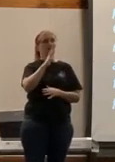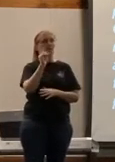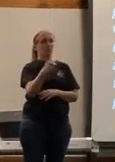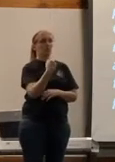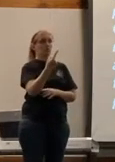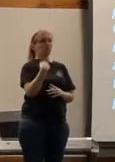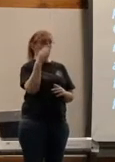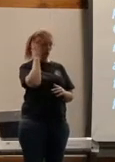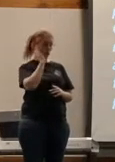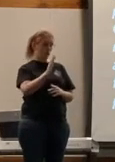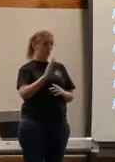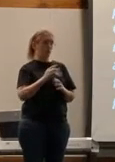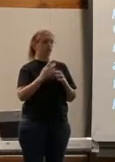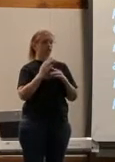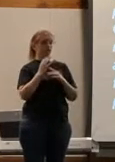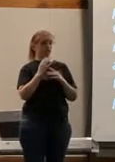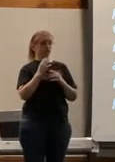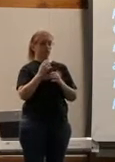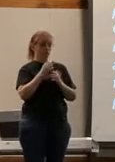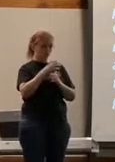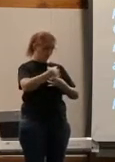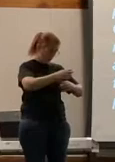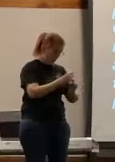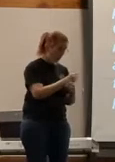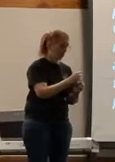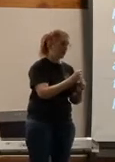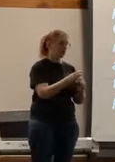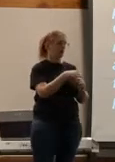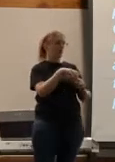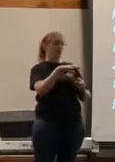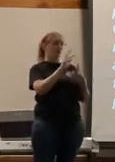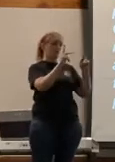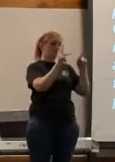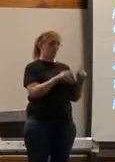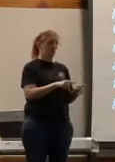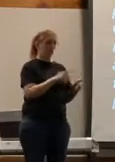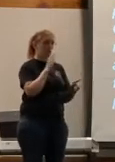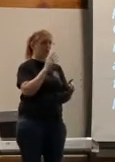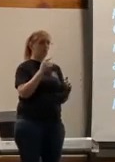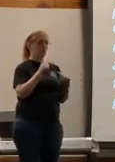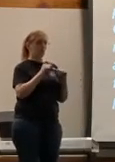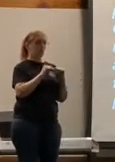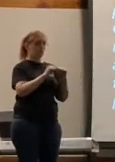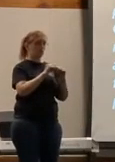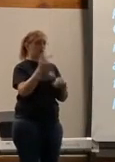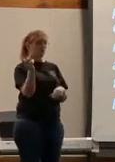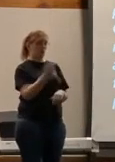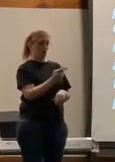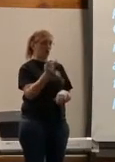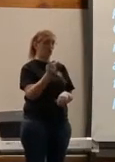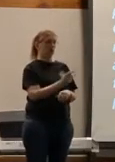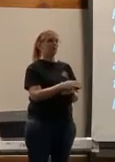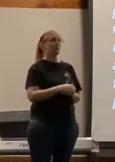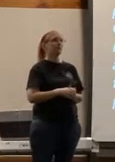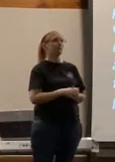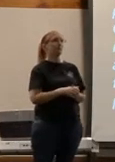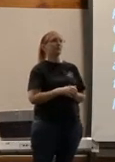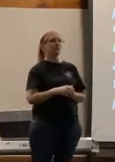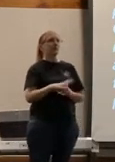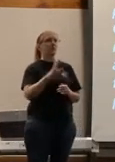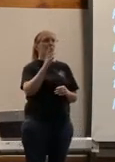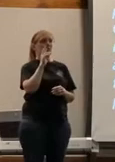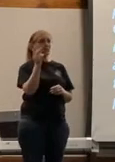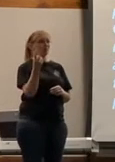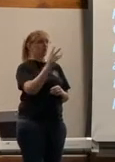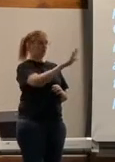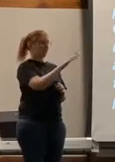so I will create a companion for him, a perfectly suited partner." Say, suited partner. Look at your spouse and